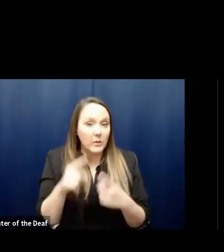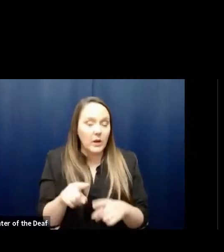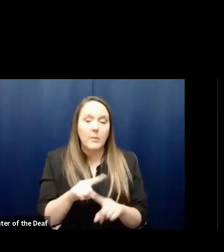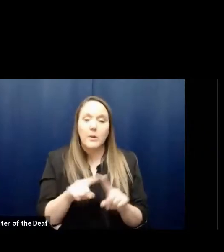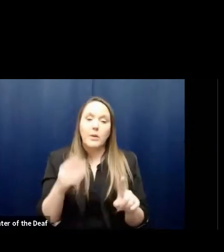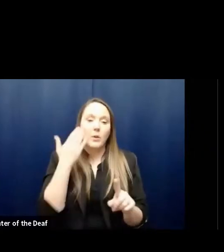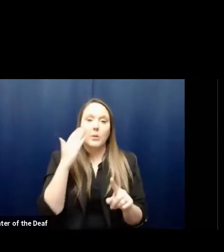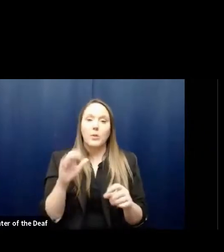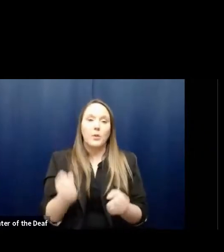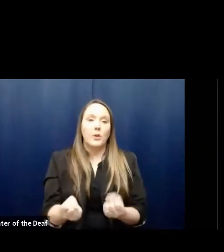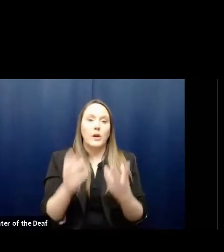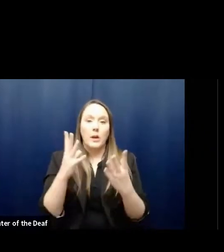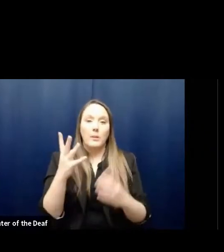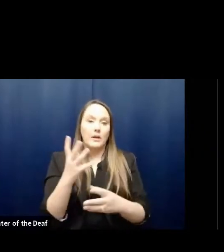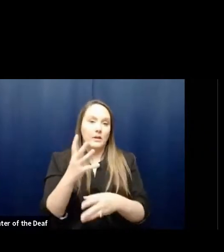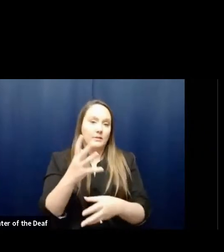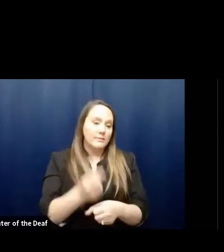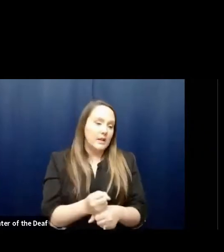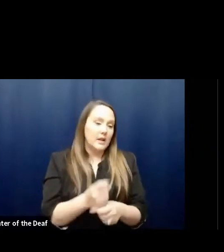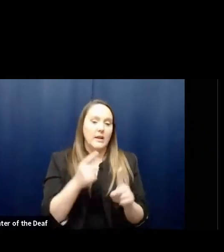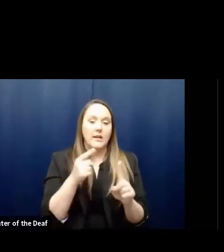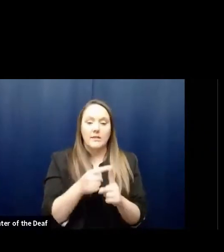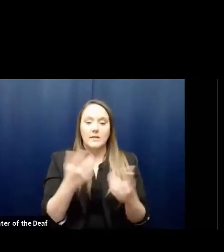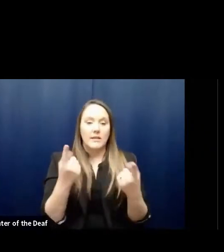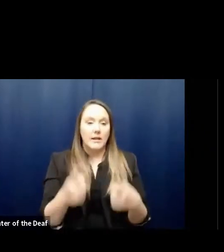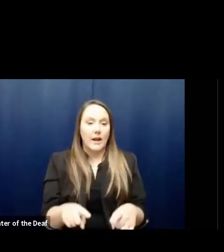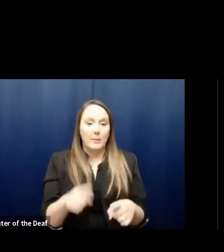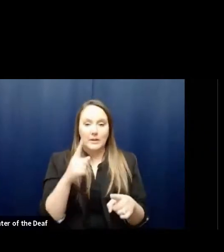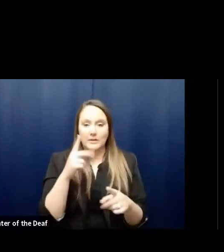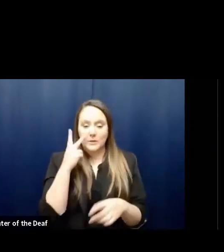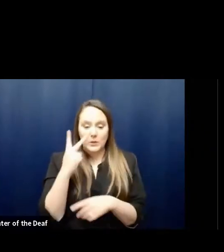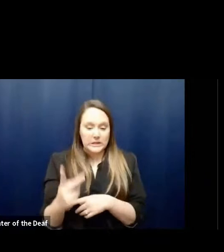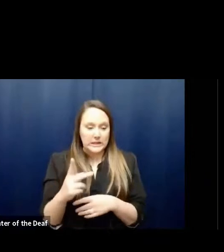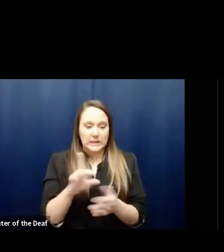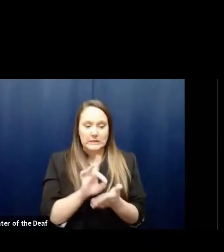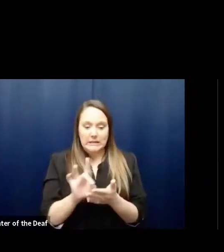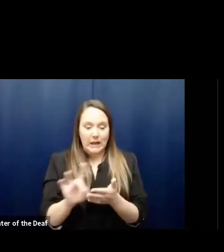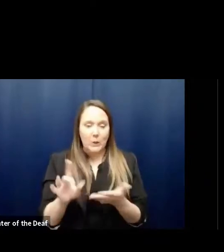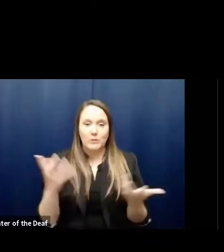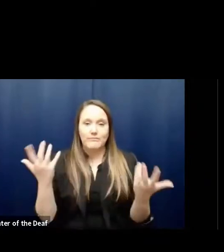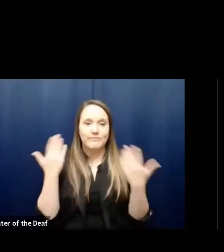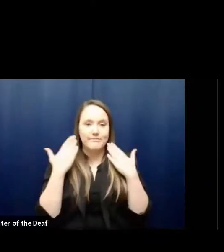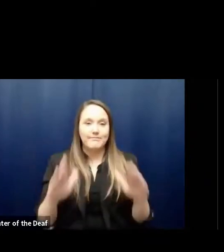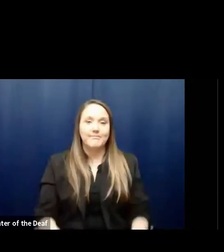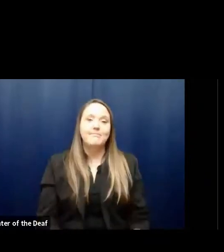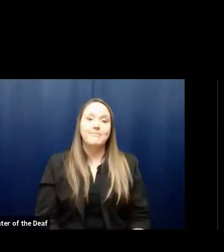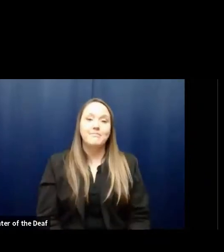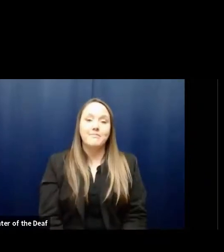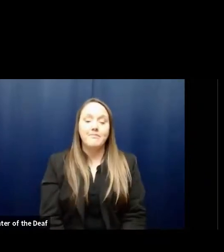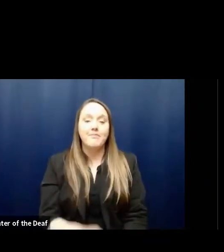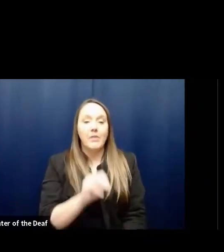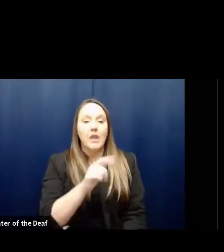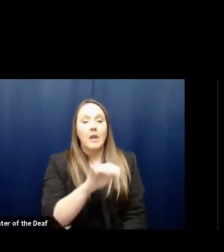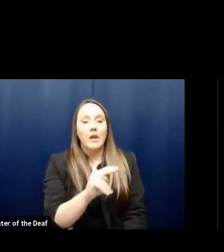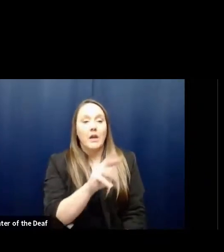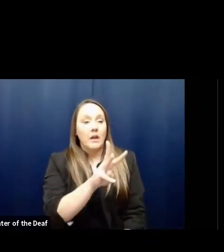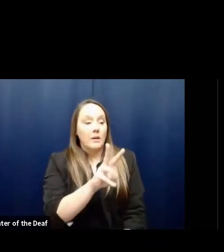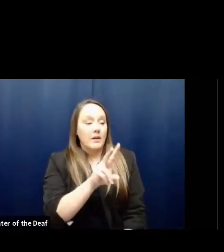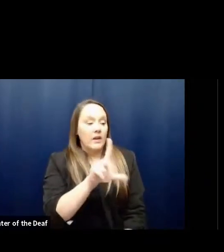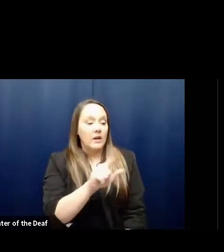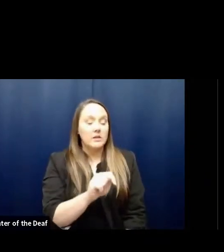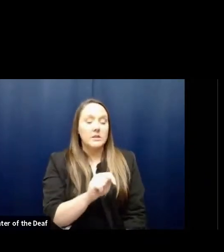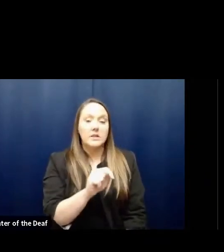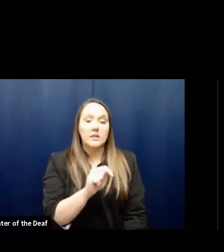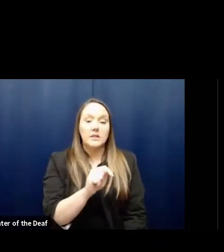getting until we have it and we see it and count it. From Megan with WVLT, this